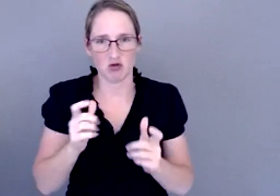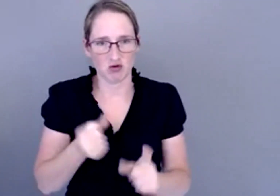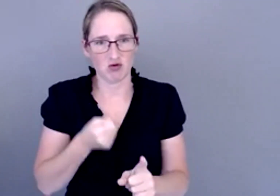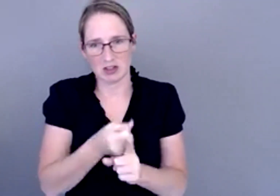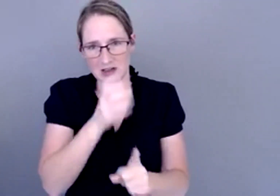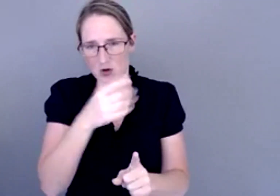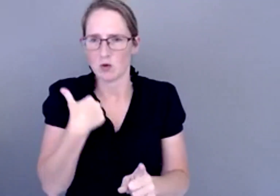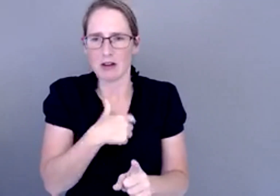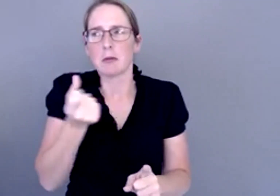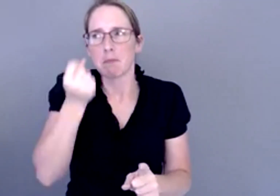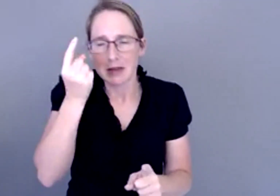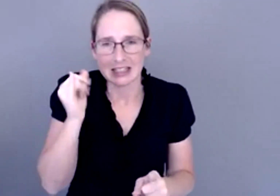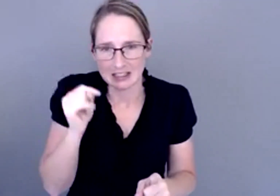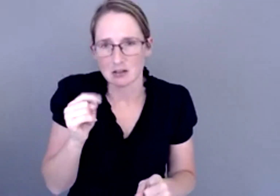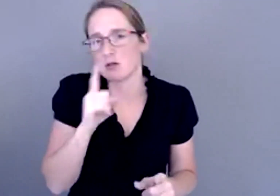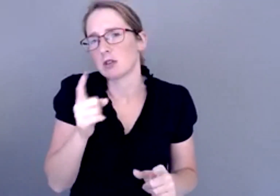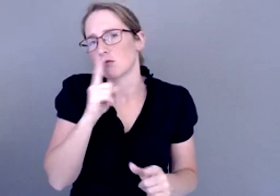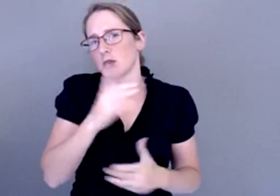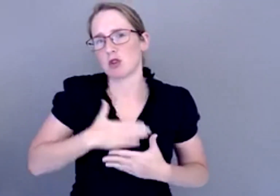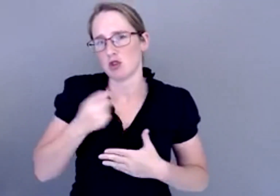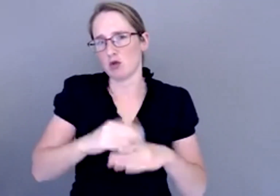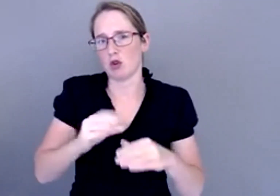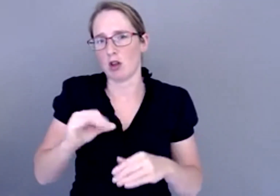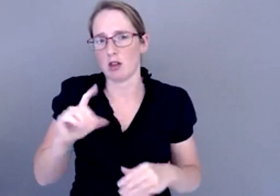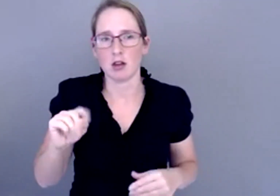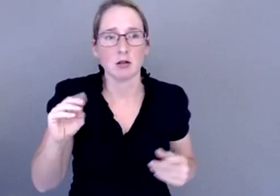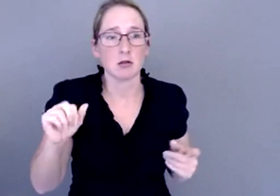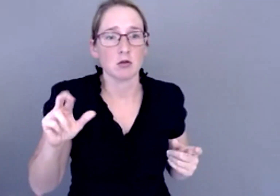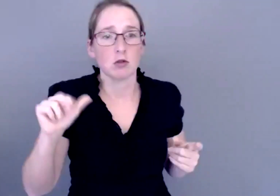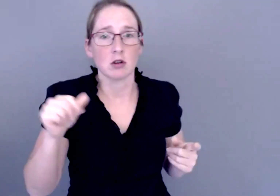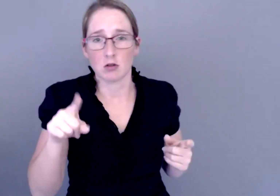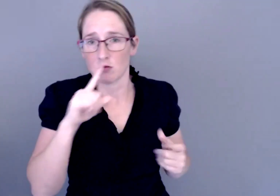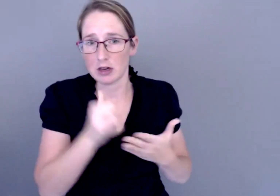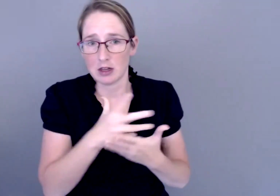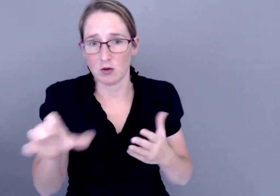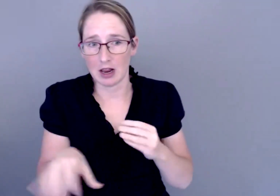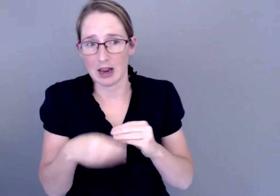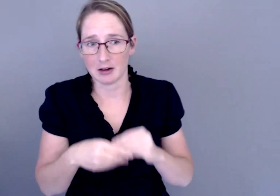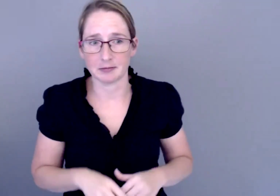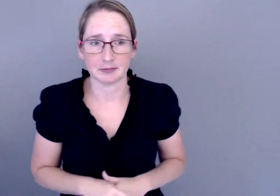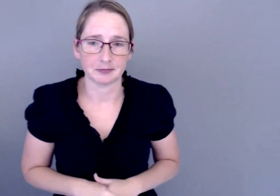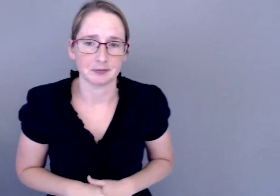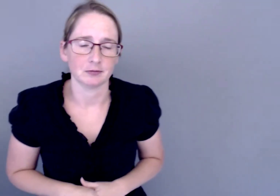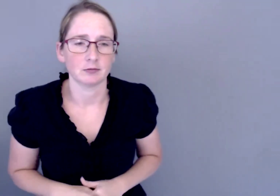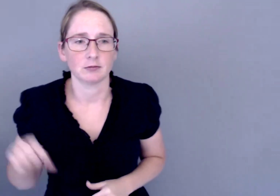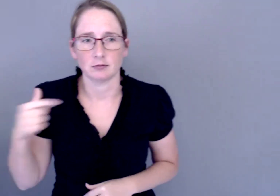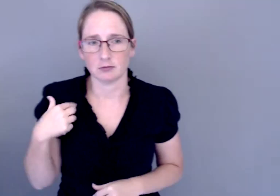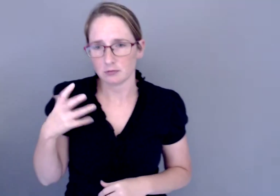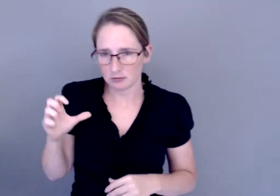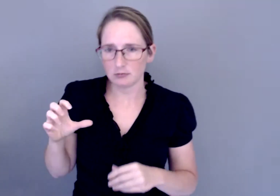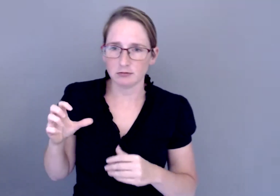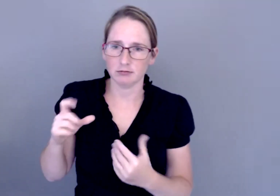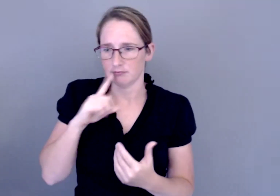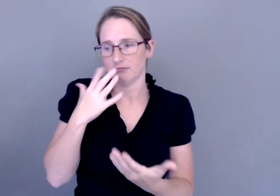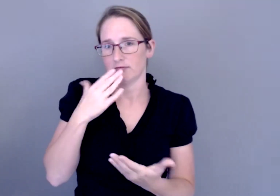make sense of it. So I really appreciate you calling that out. Maria, would you lift up or add anything else to that? Yeah, I just want to echo gratitude